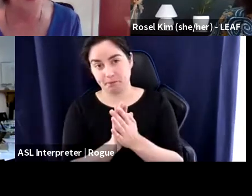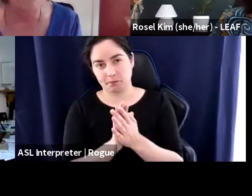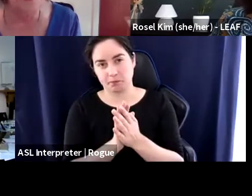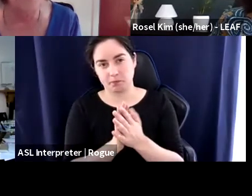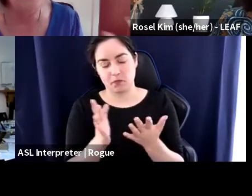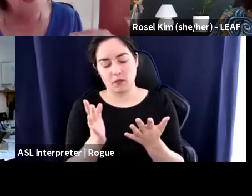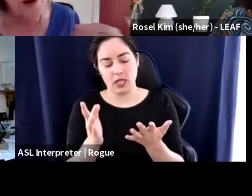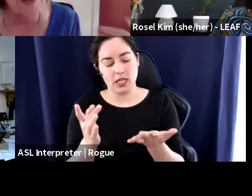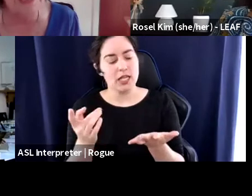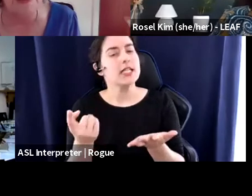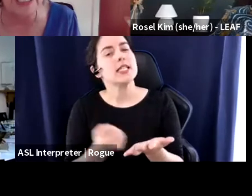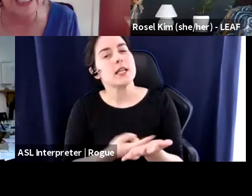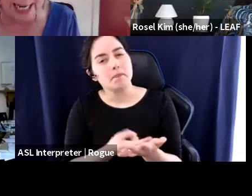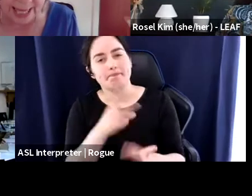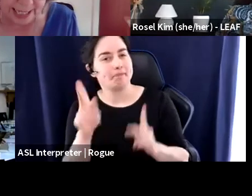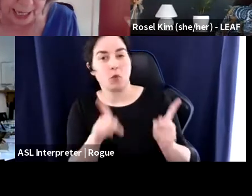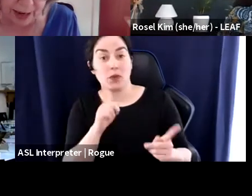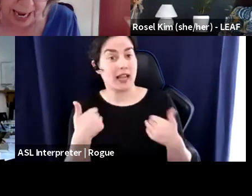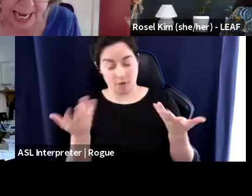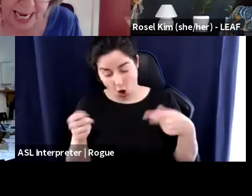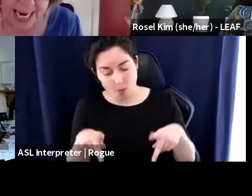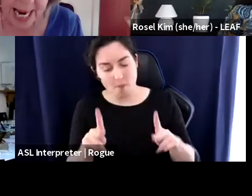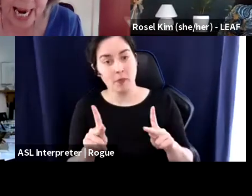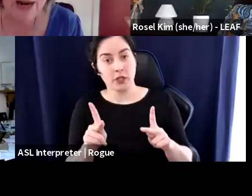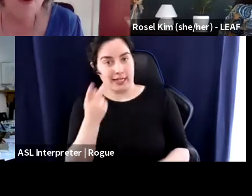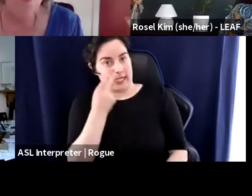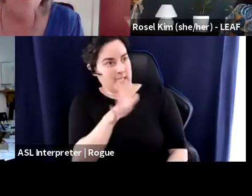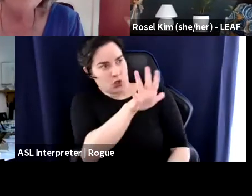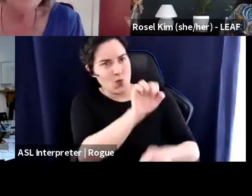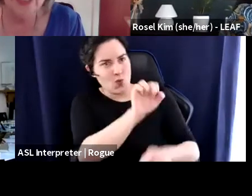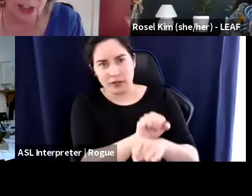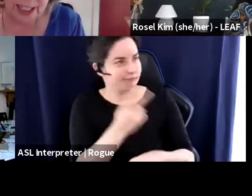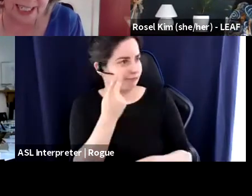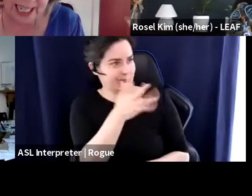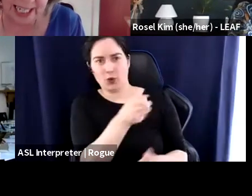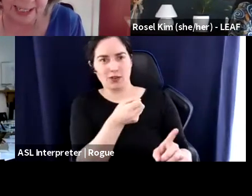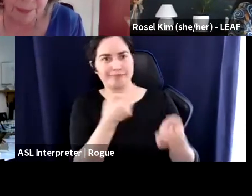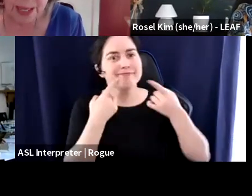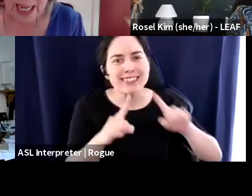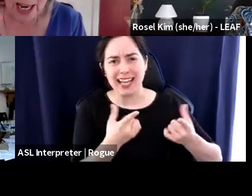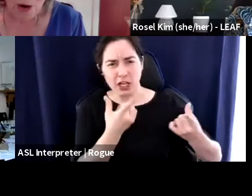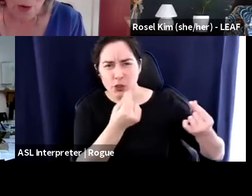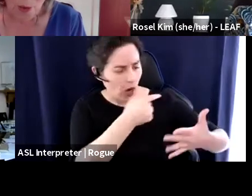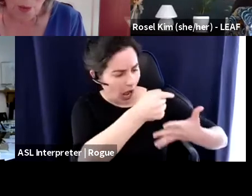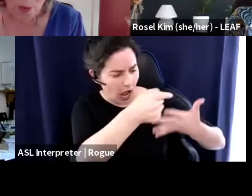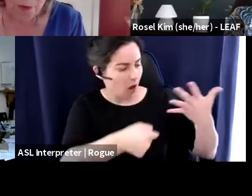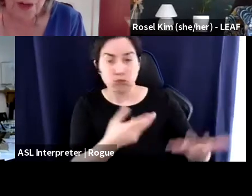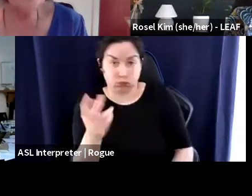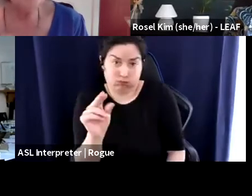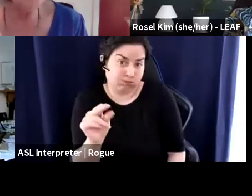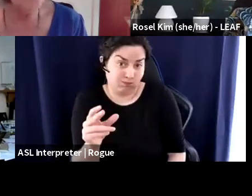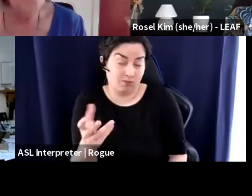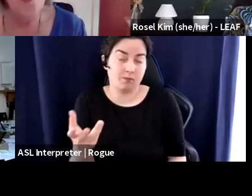the three of you and the work that's being done in this area. And one of the questions is,